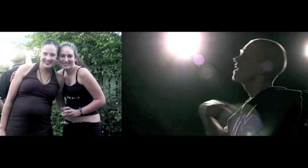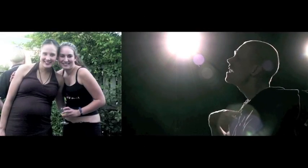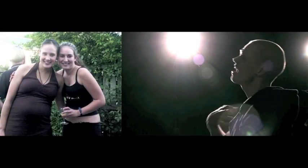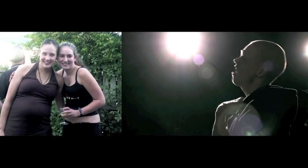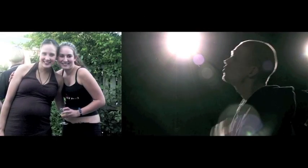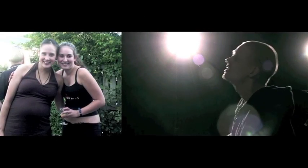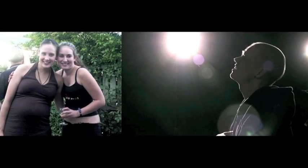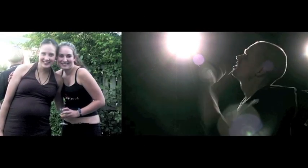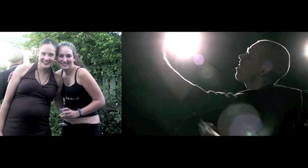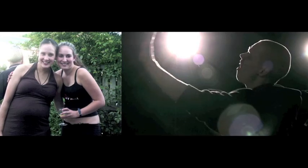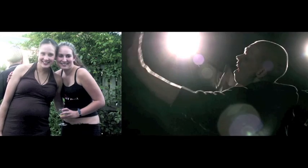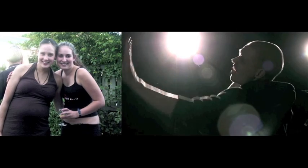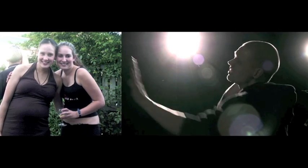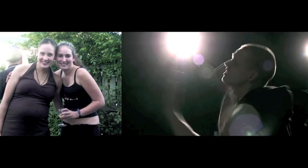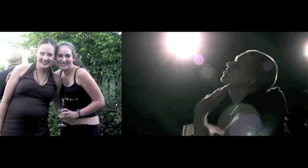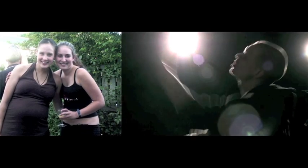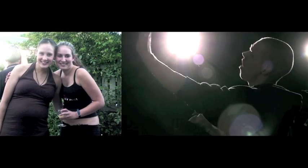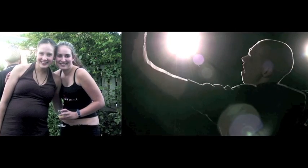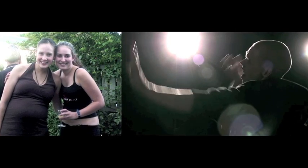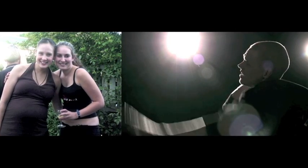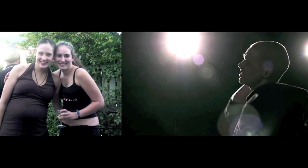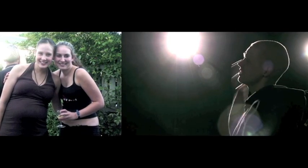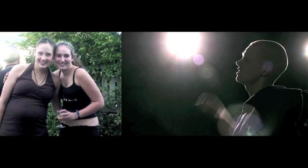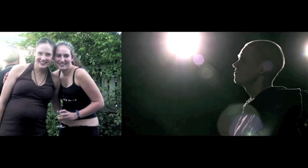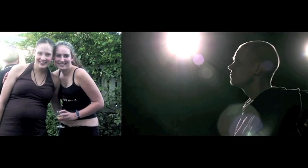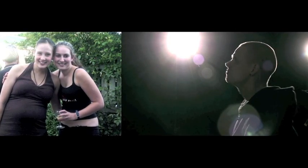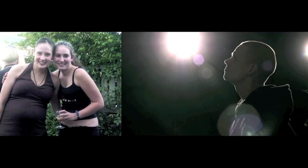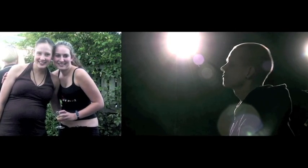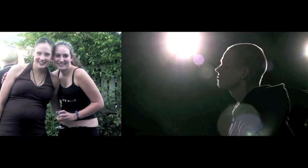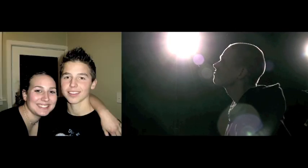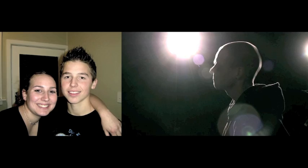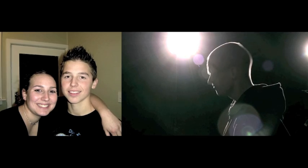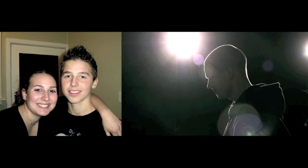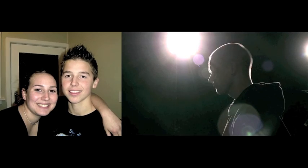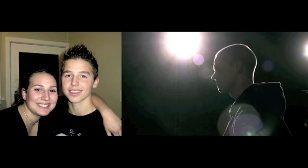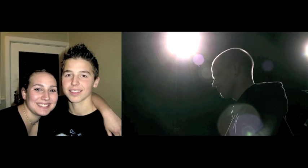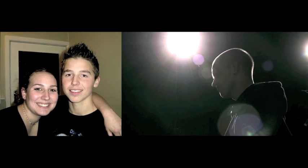And I'm wishing your heart listens, your heart listens. Yeah.